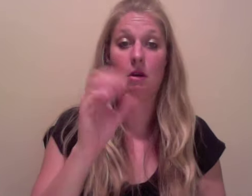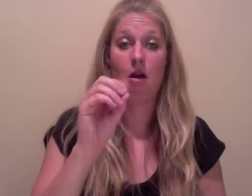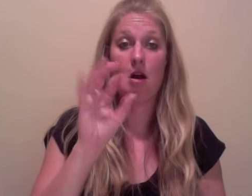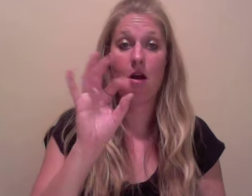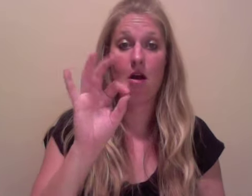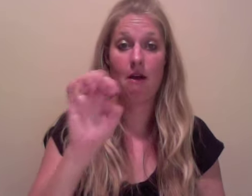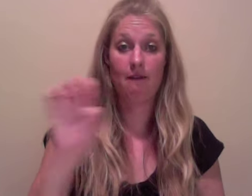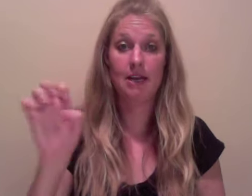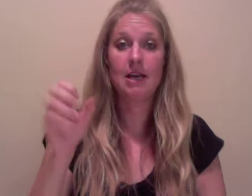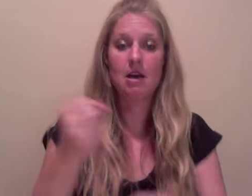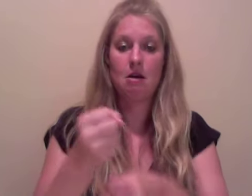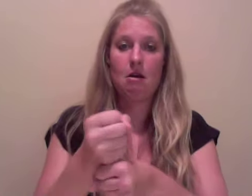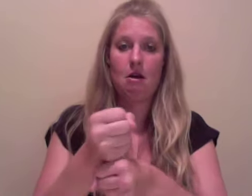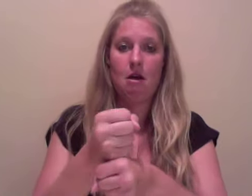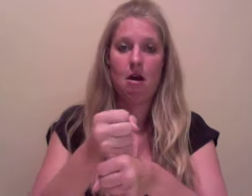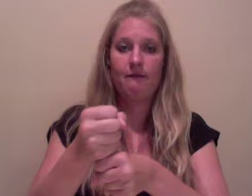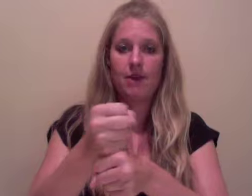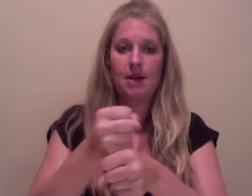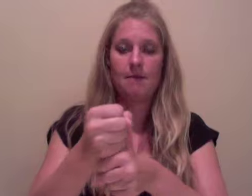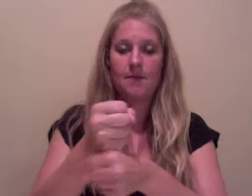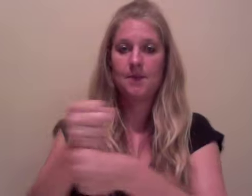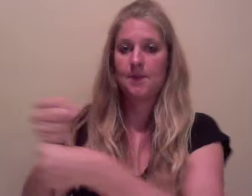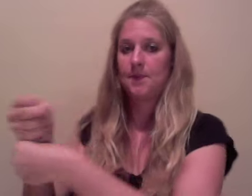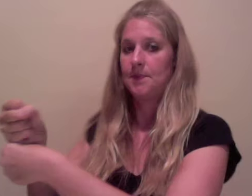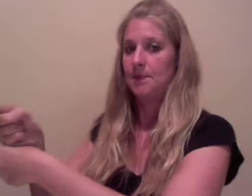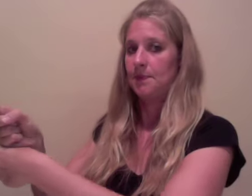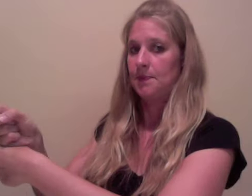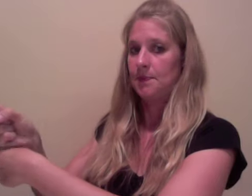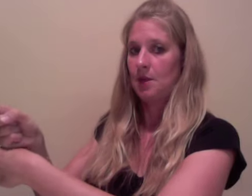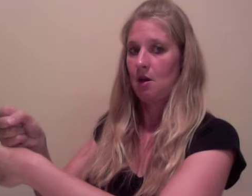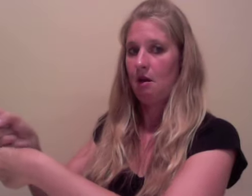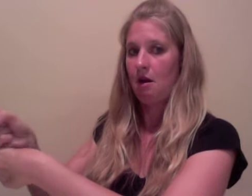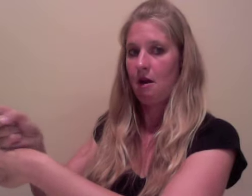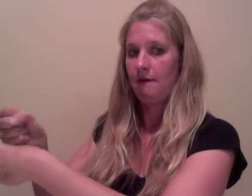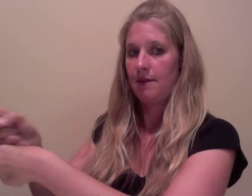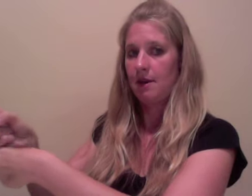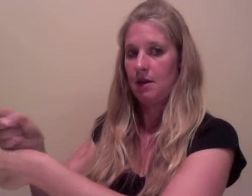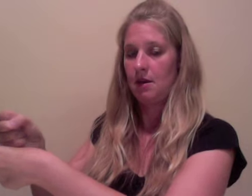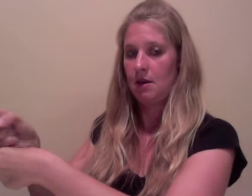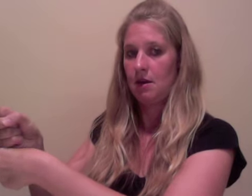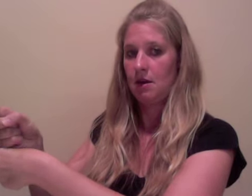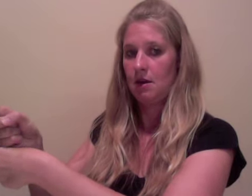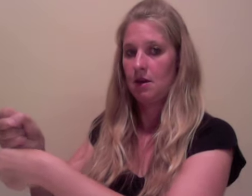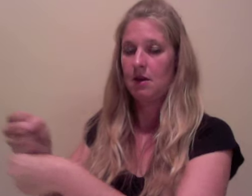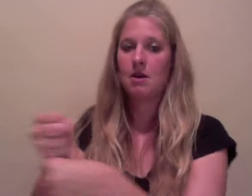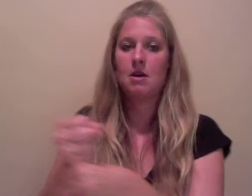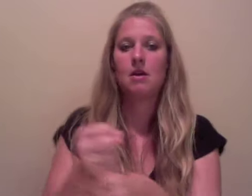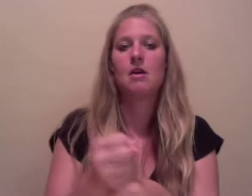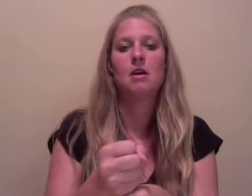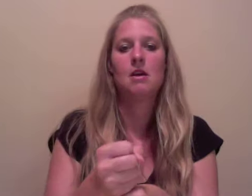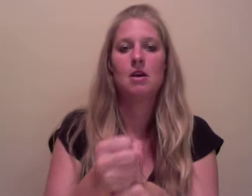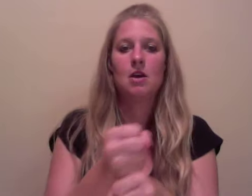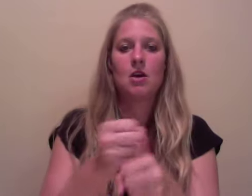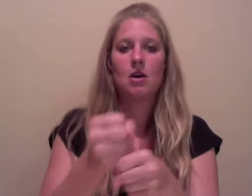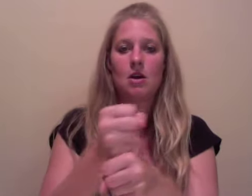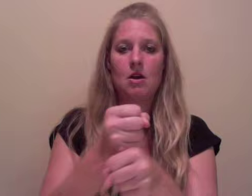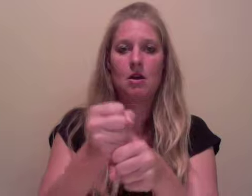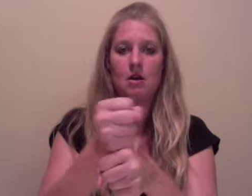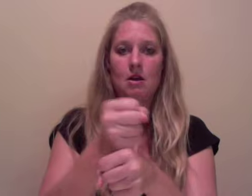So coffee. So your left hand or your non-dominant hand stays and your right hand or your dominant hand makes a small circle on the